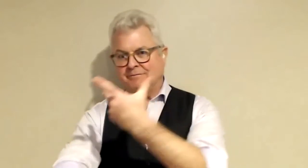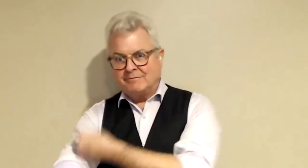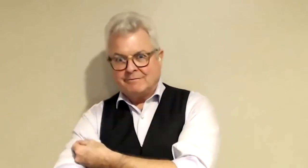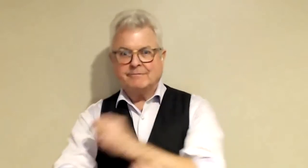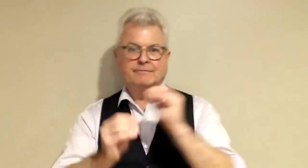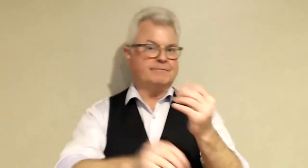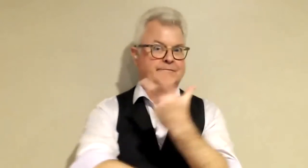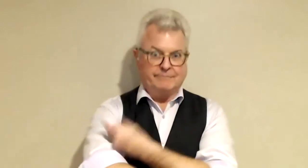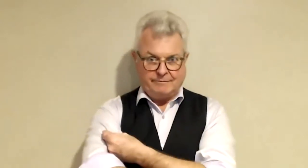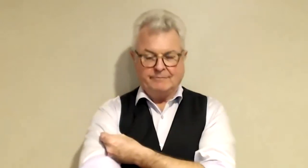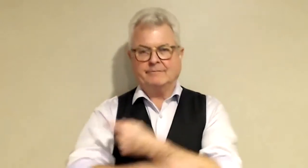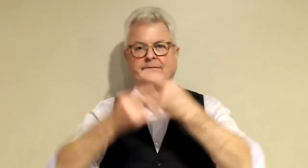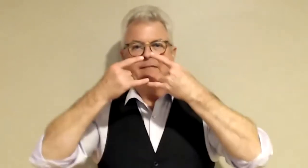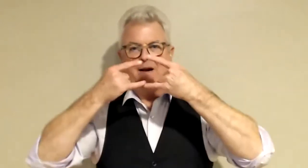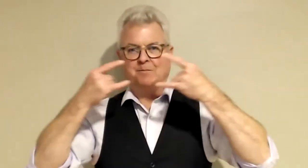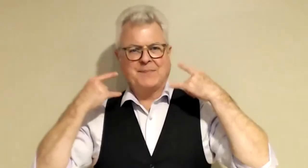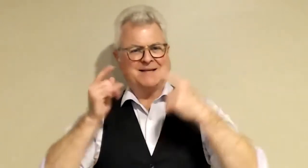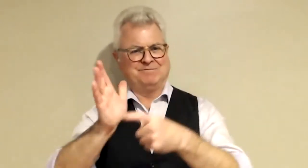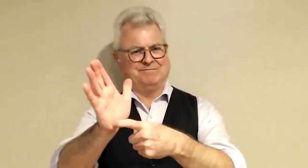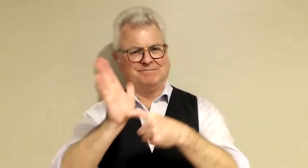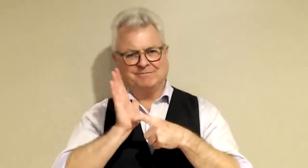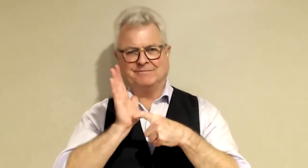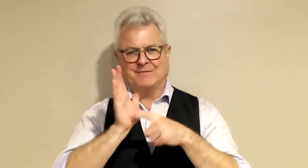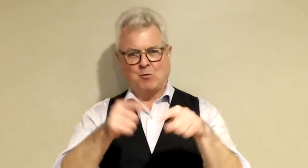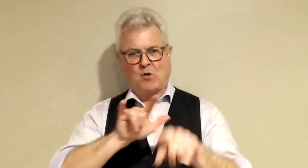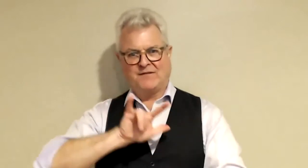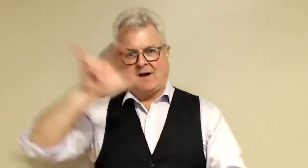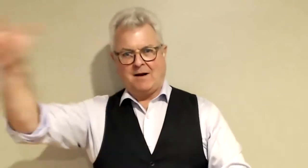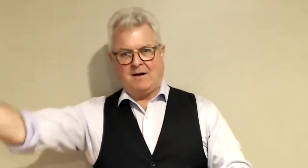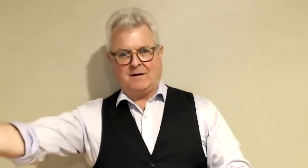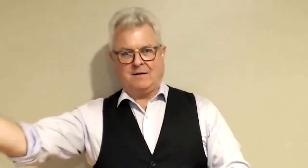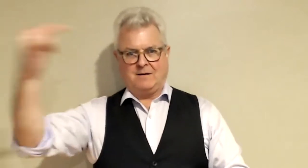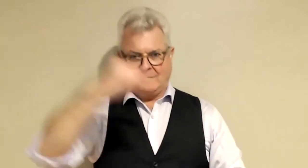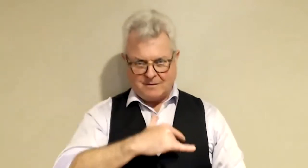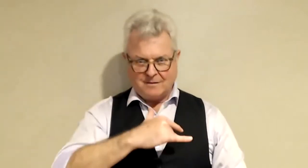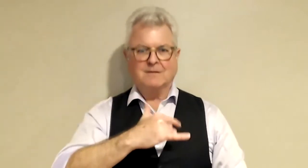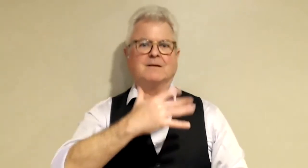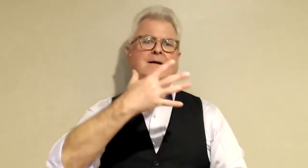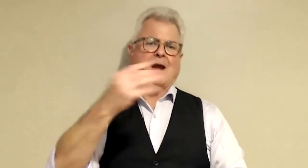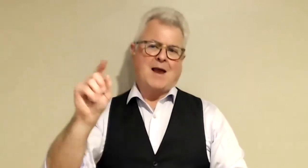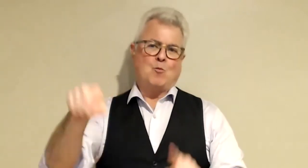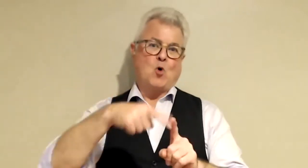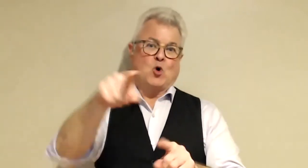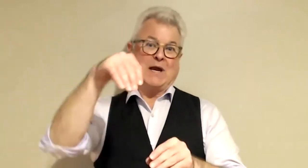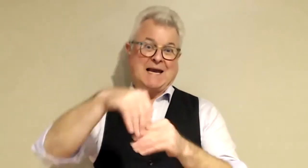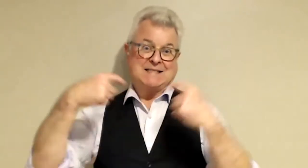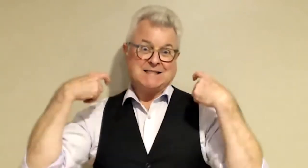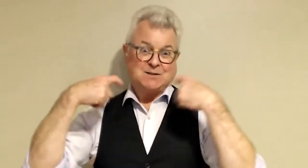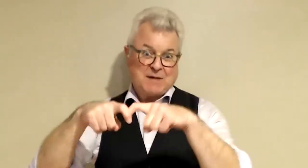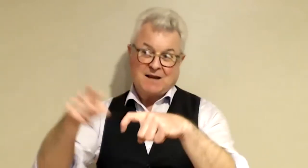Okay, naturally, whether you are vaccinated or unvaccinated, all people, regardless of what status you're in, must be fully maxed at all times